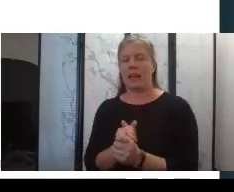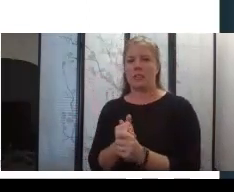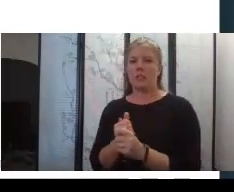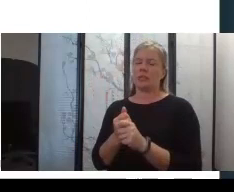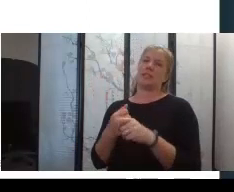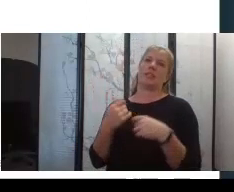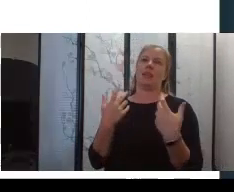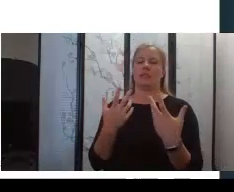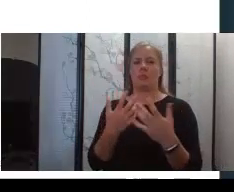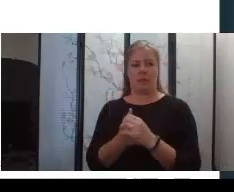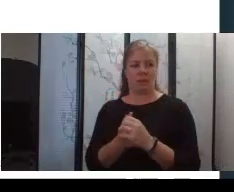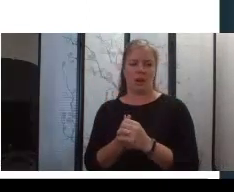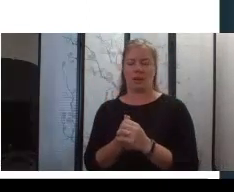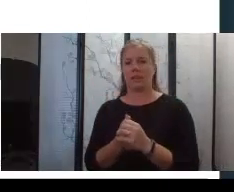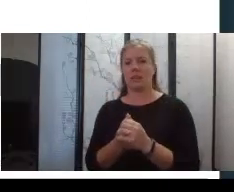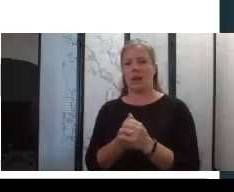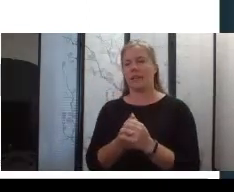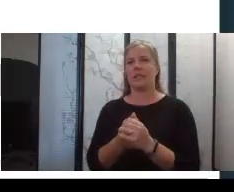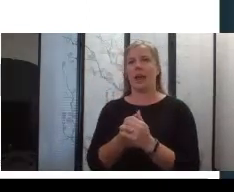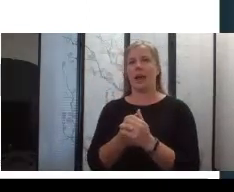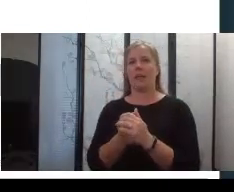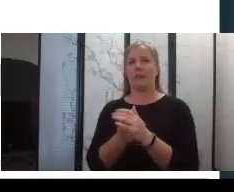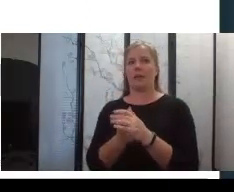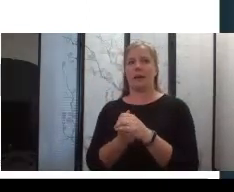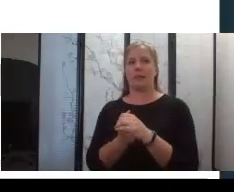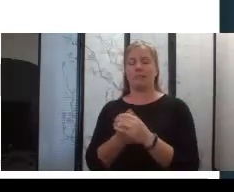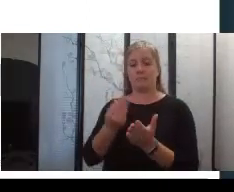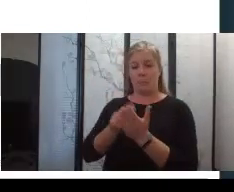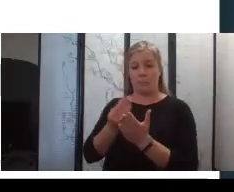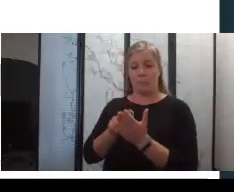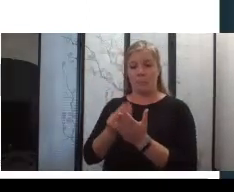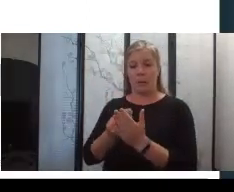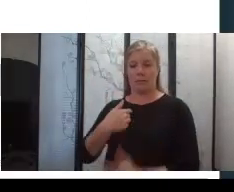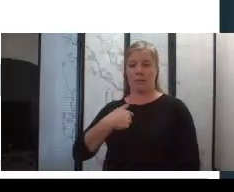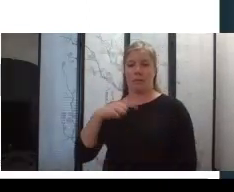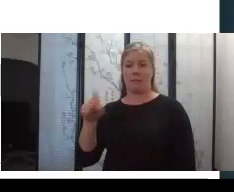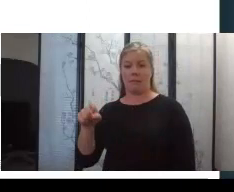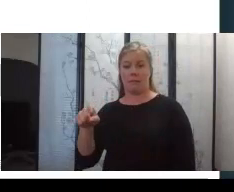the end, you could say something along the lines of,